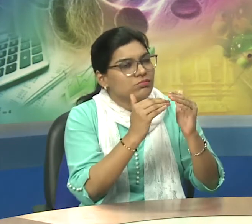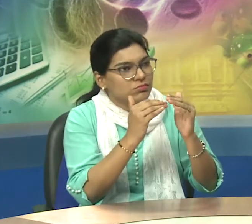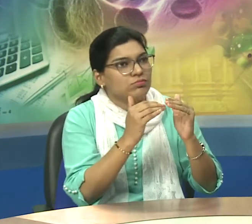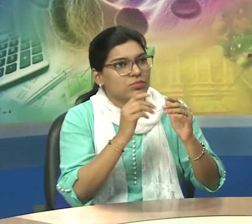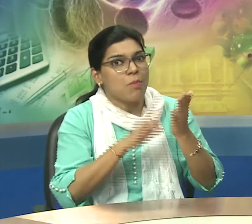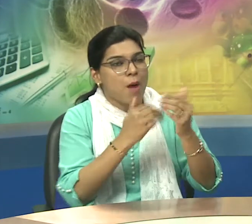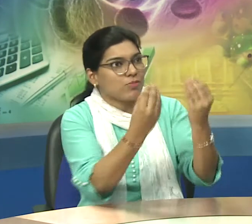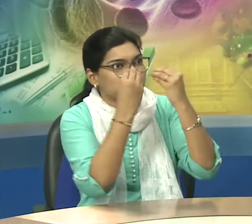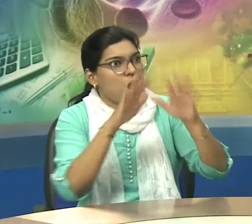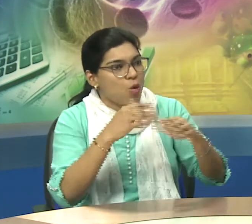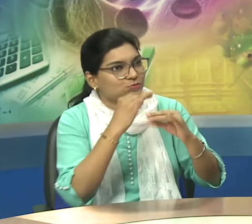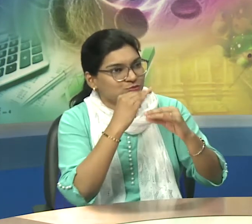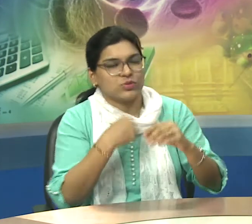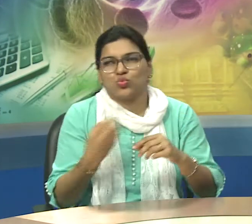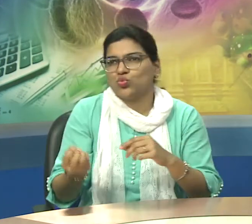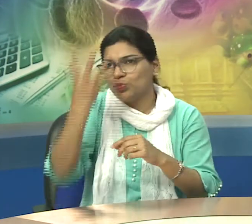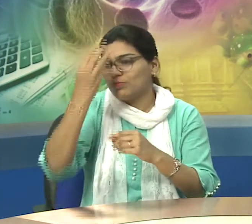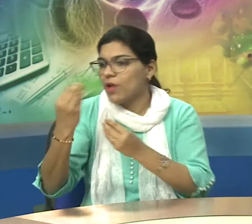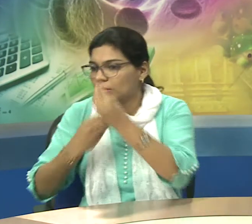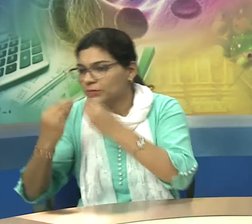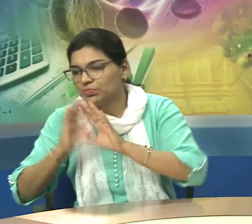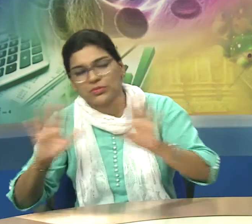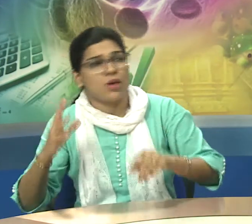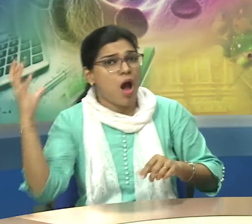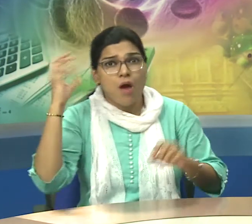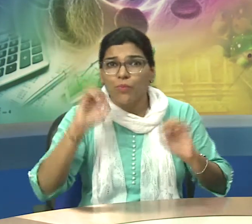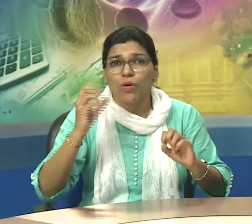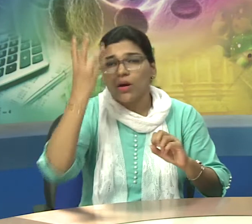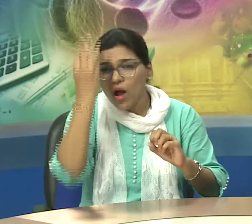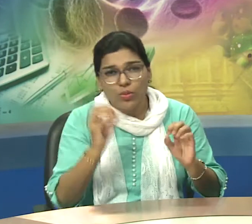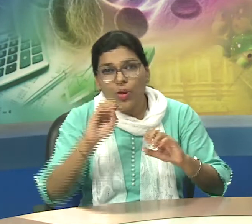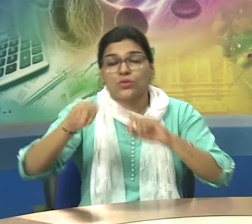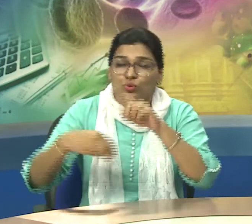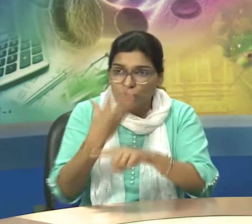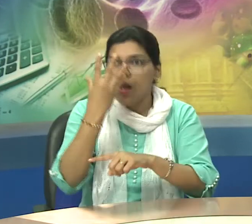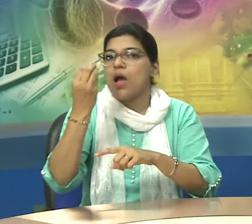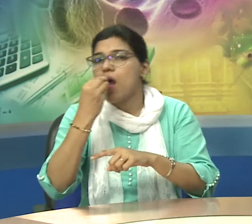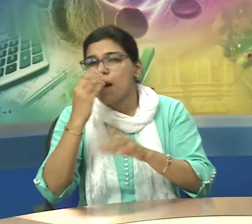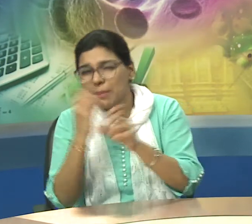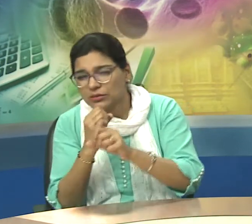playtime, school, and sometimes